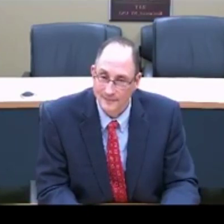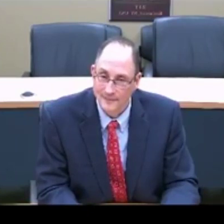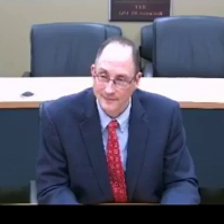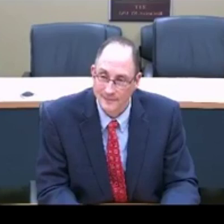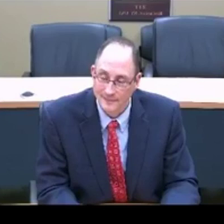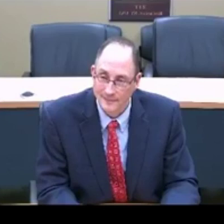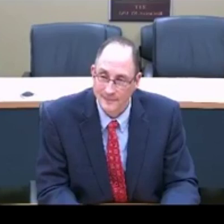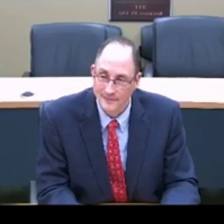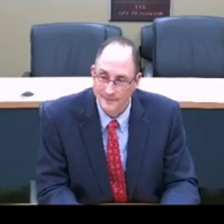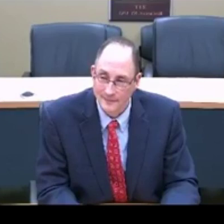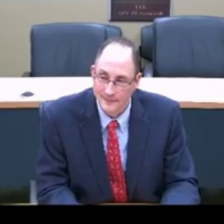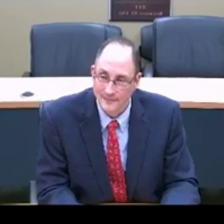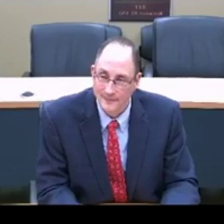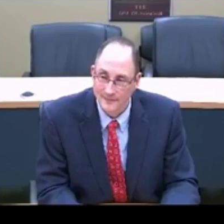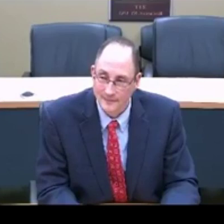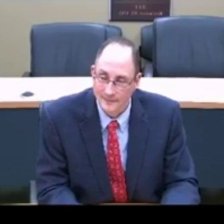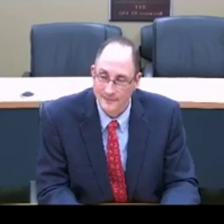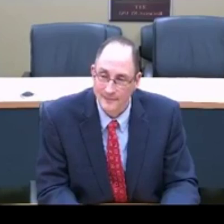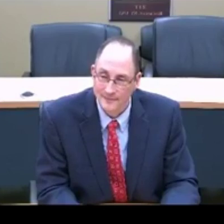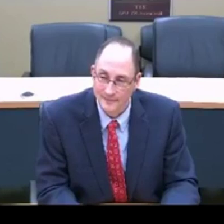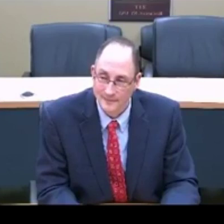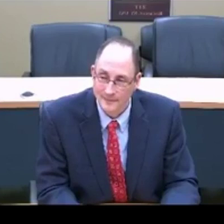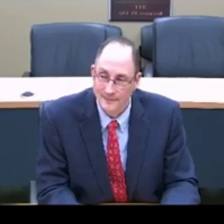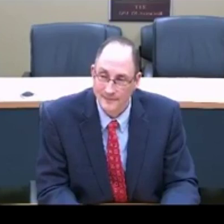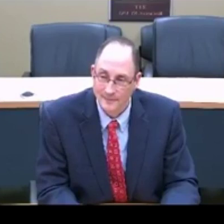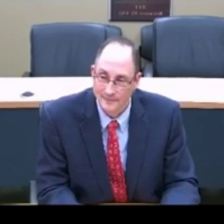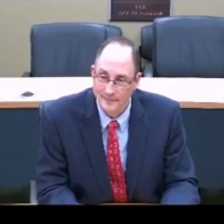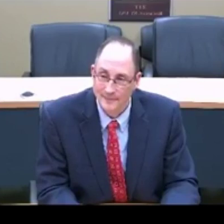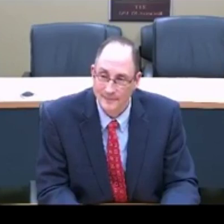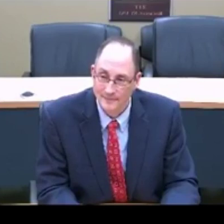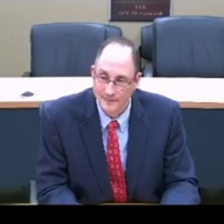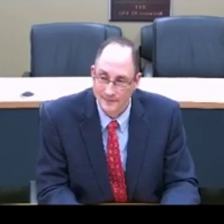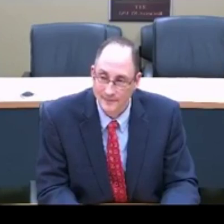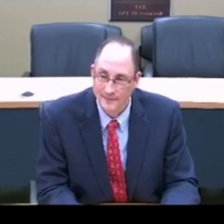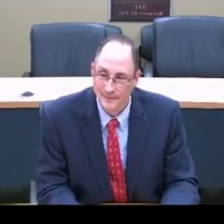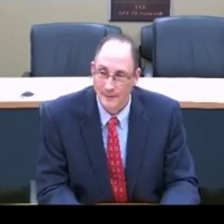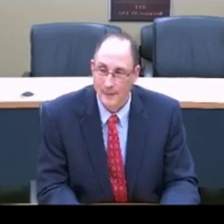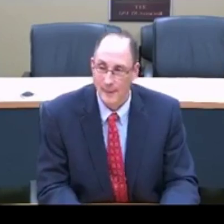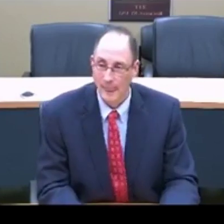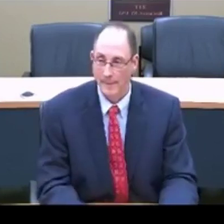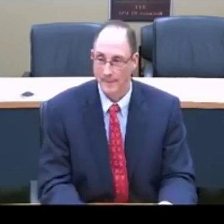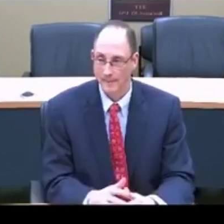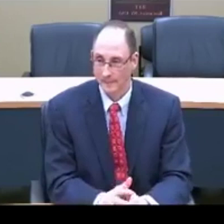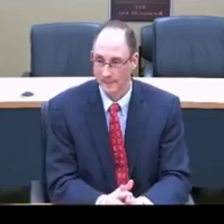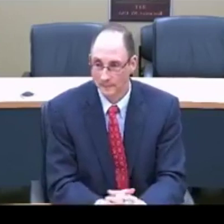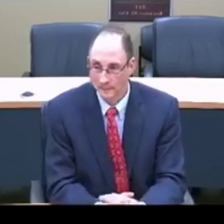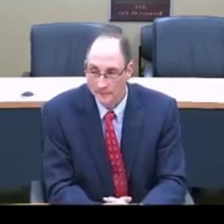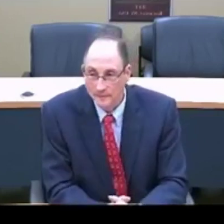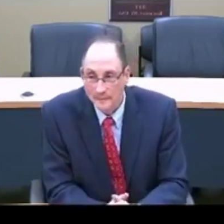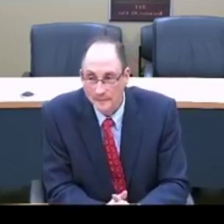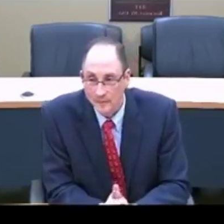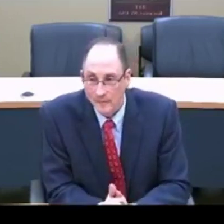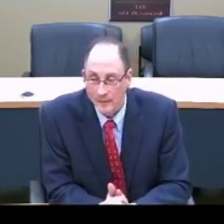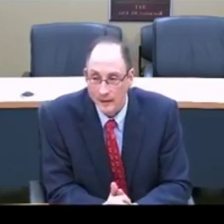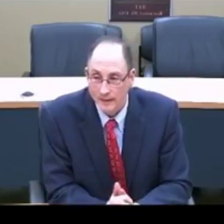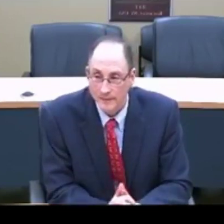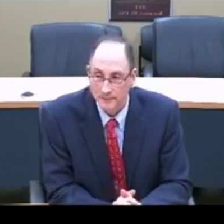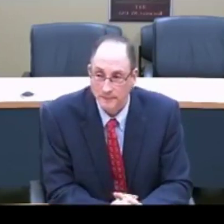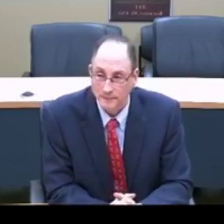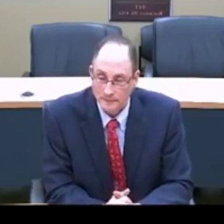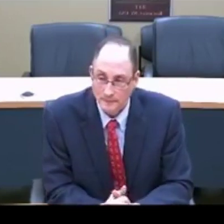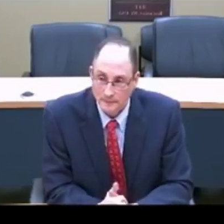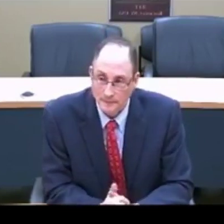people that are deaf and hard of hearing a lot and I watch them communicating and it is such a beautiful language.